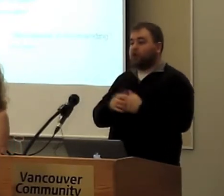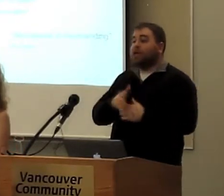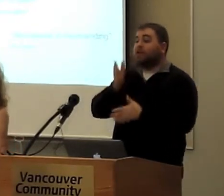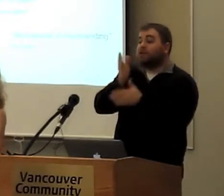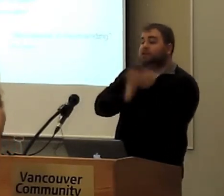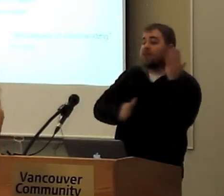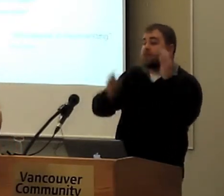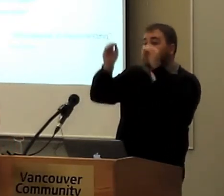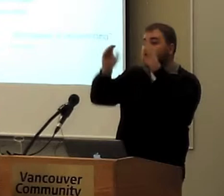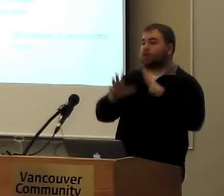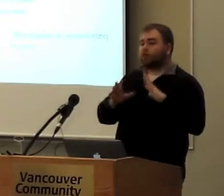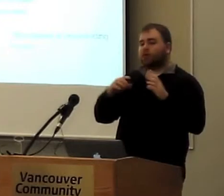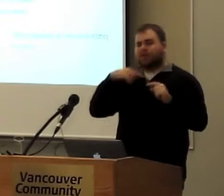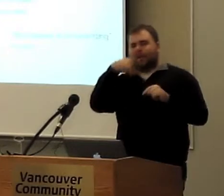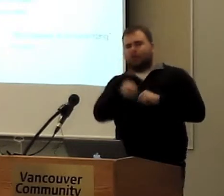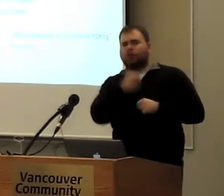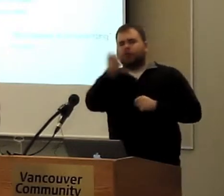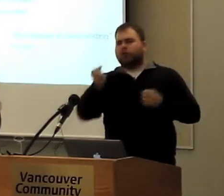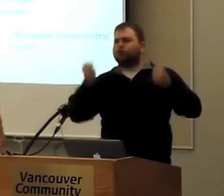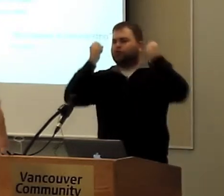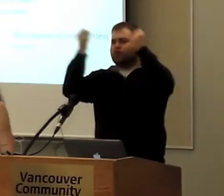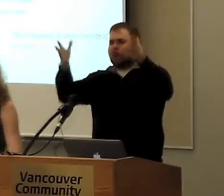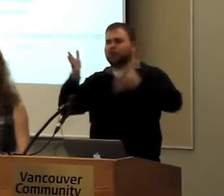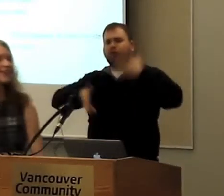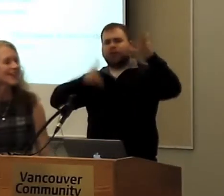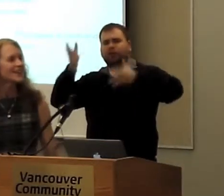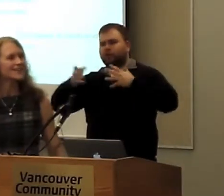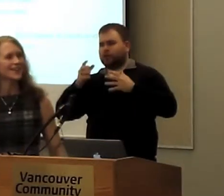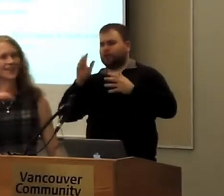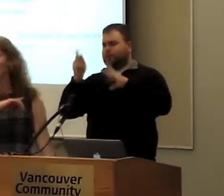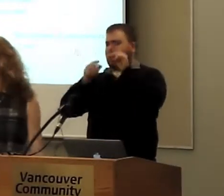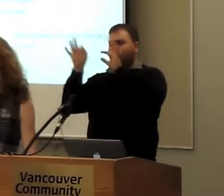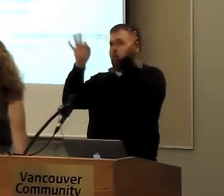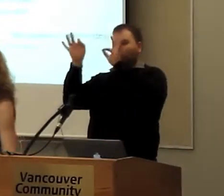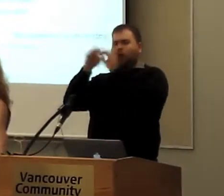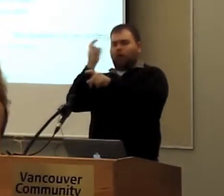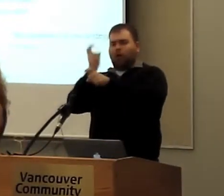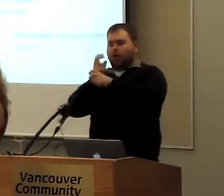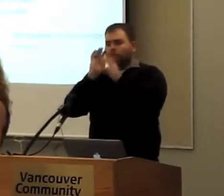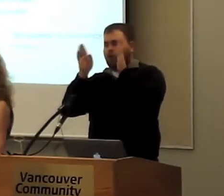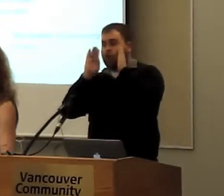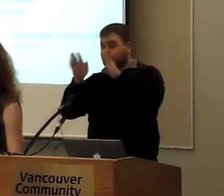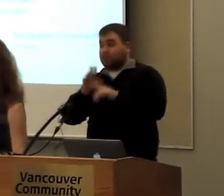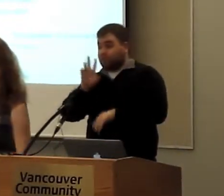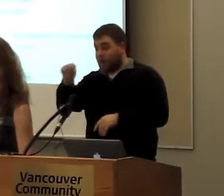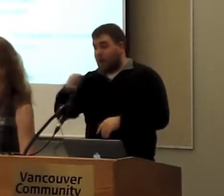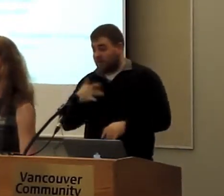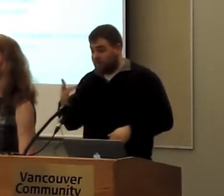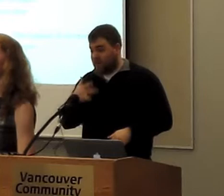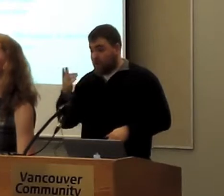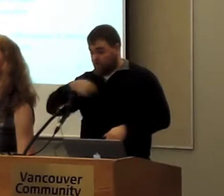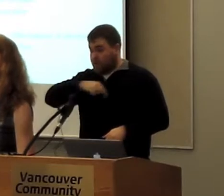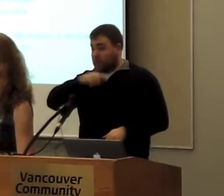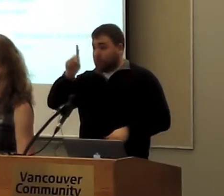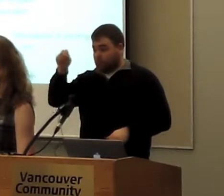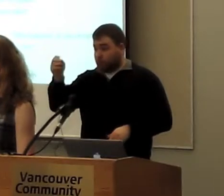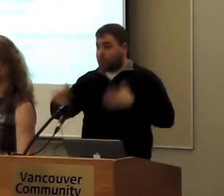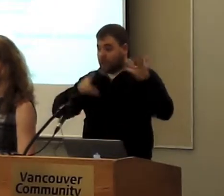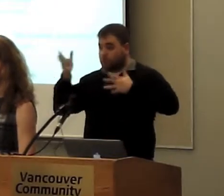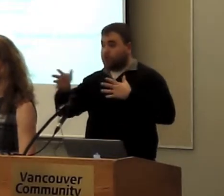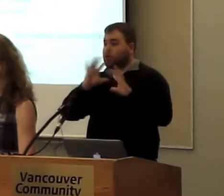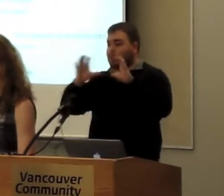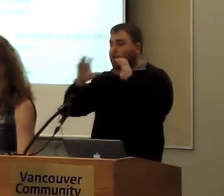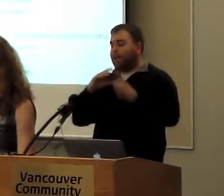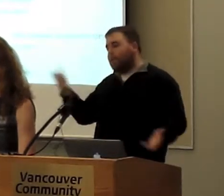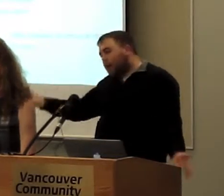much gesture and it's a distraction, but I don't think so. So we are a gesturing animal. We are a communicative